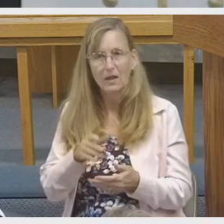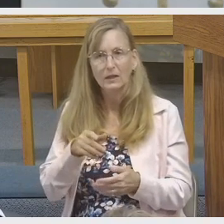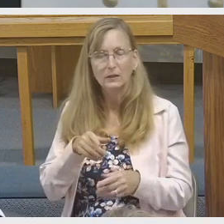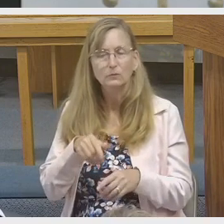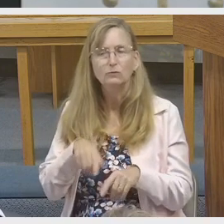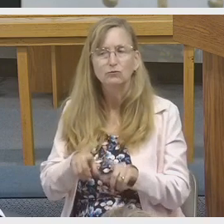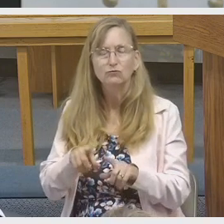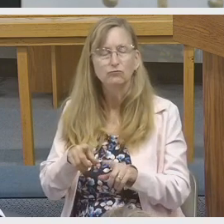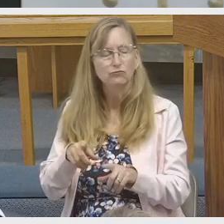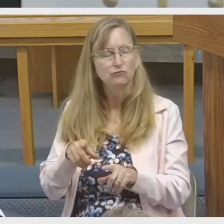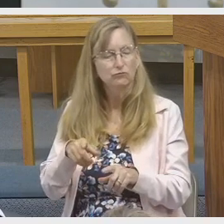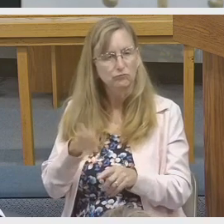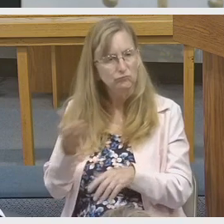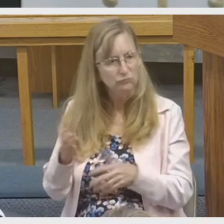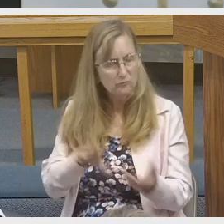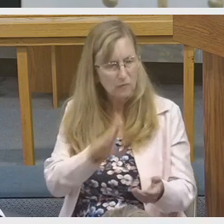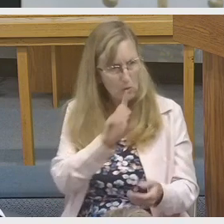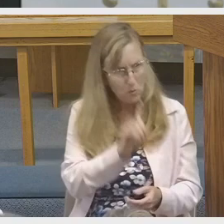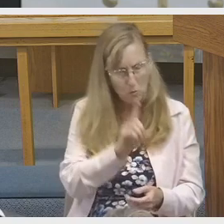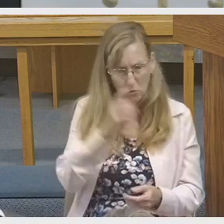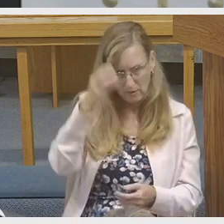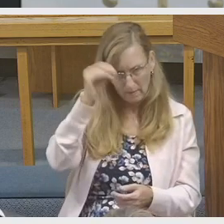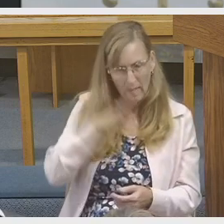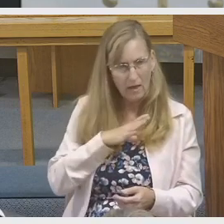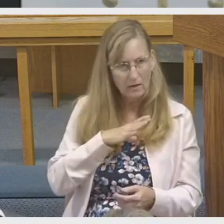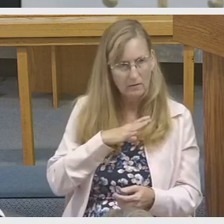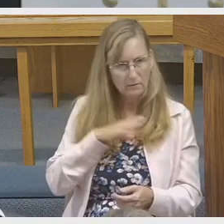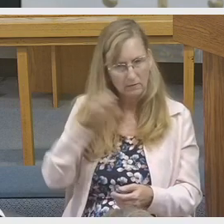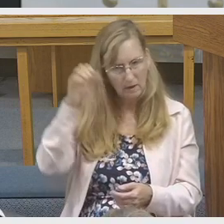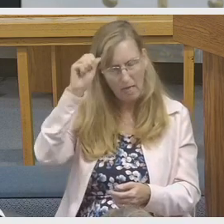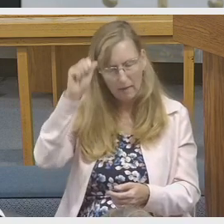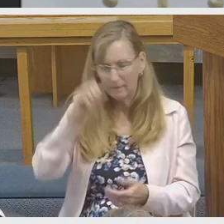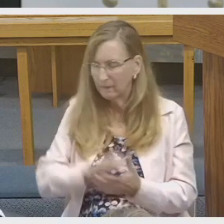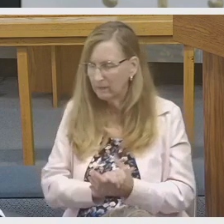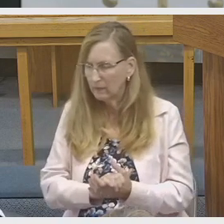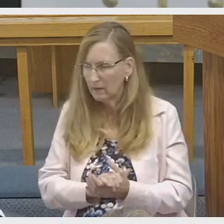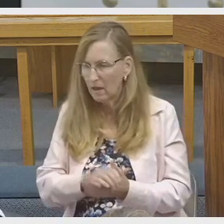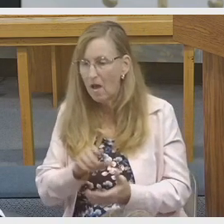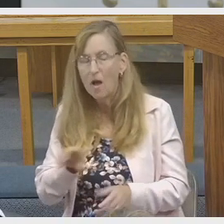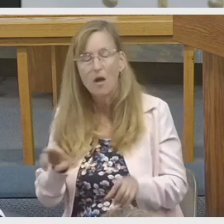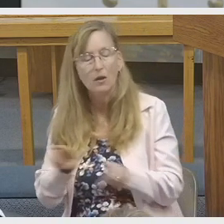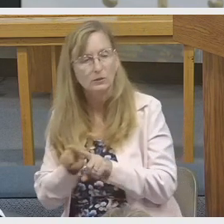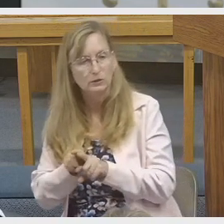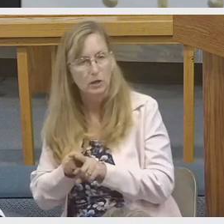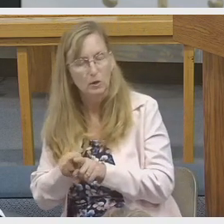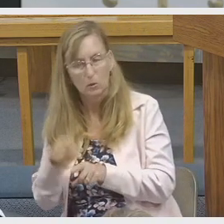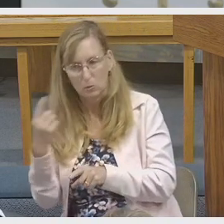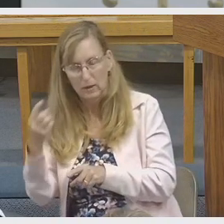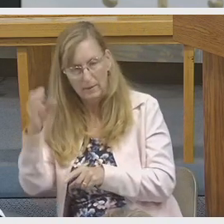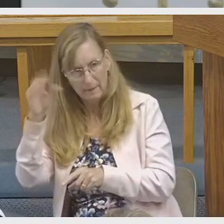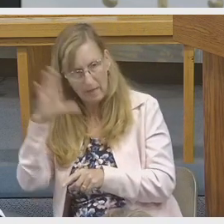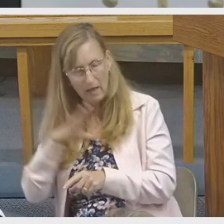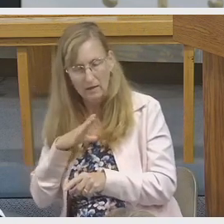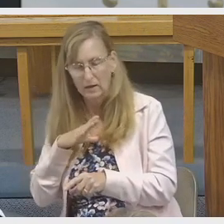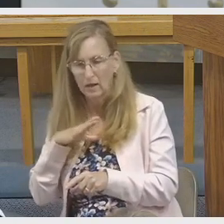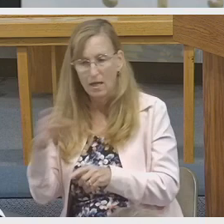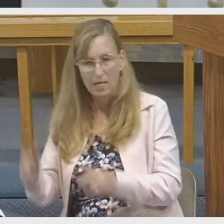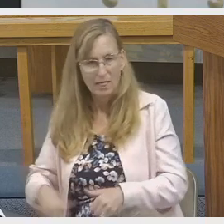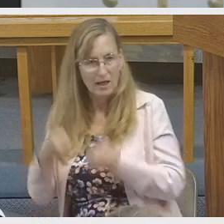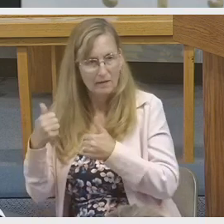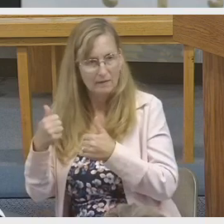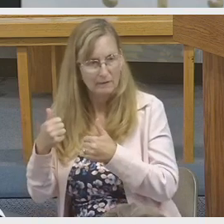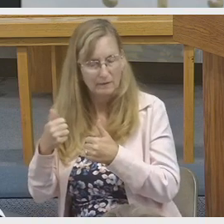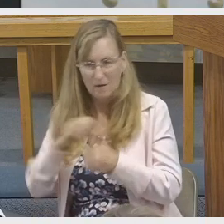man, the resurrection of the dead comes also through a man. For as in Adam all die, so in Christ all will be made